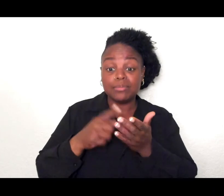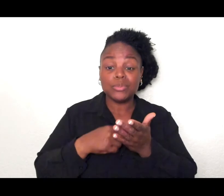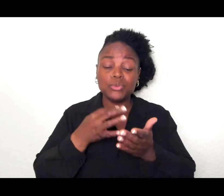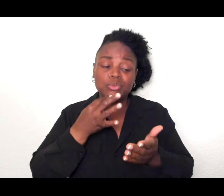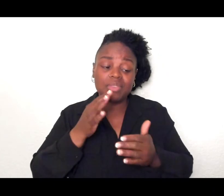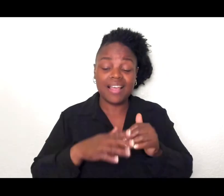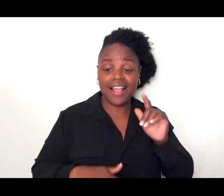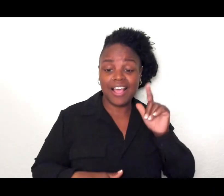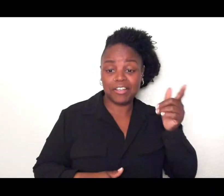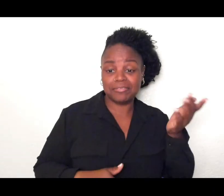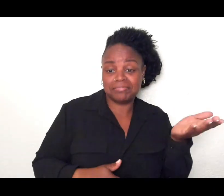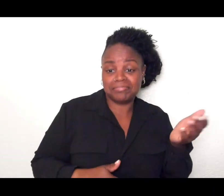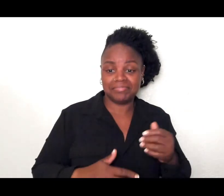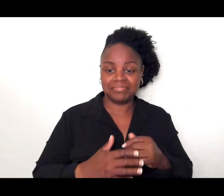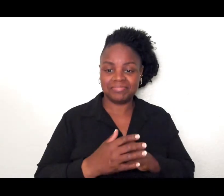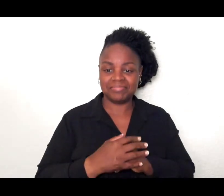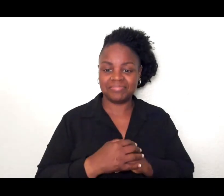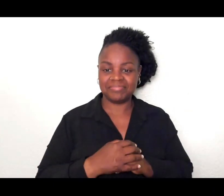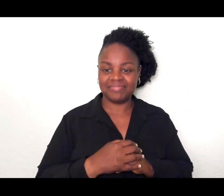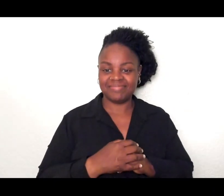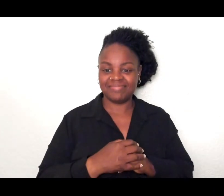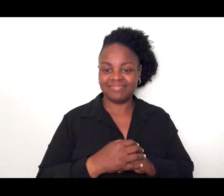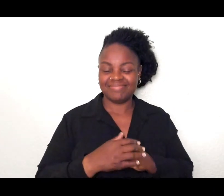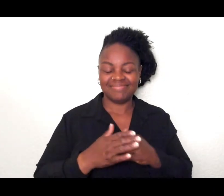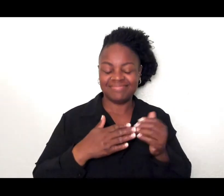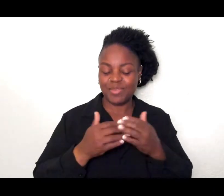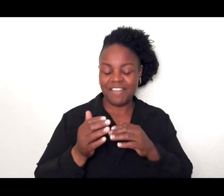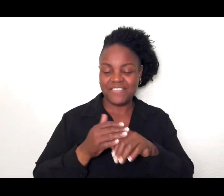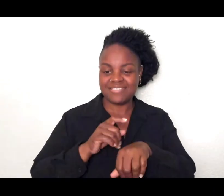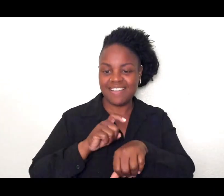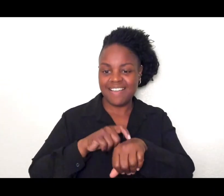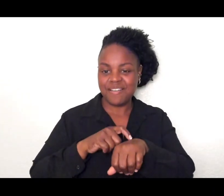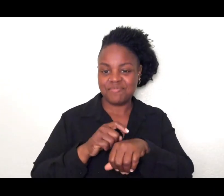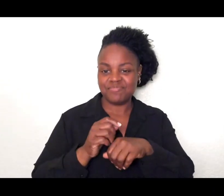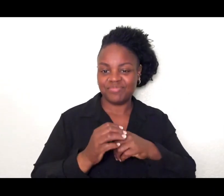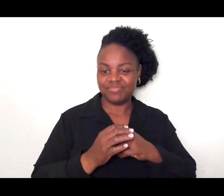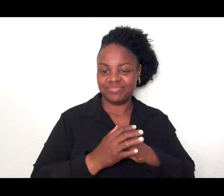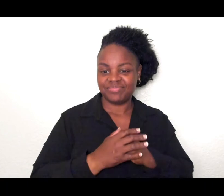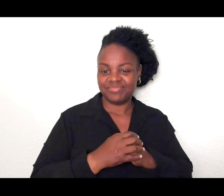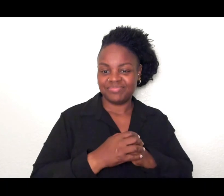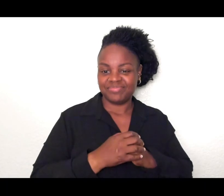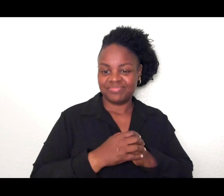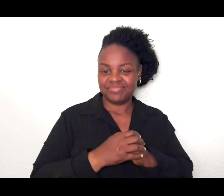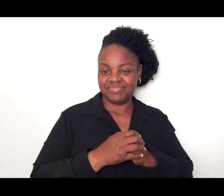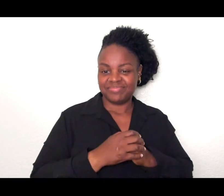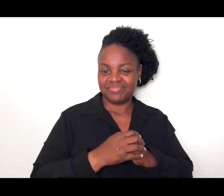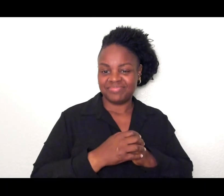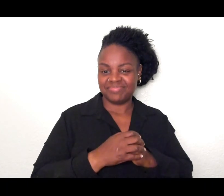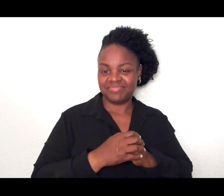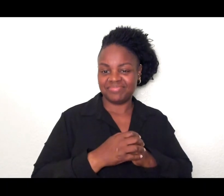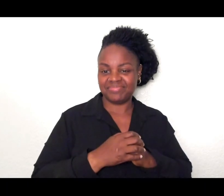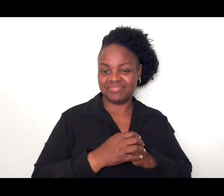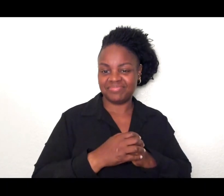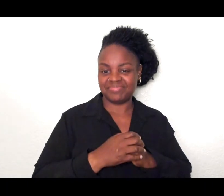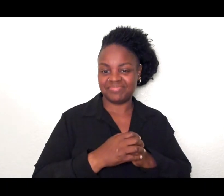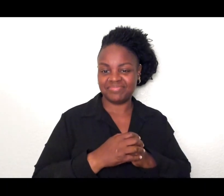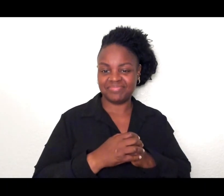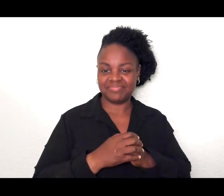you surrender to the realization of our immortality against the fragility of your